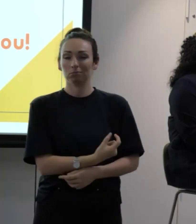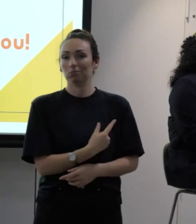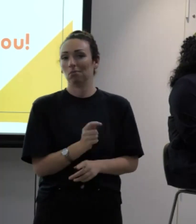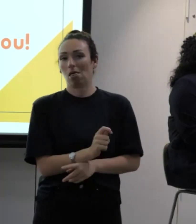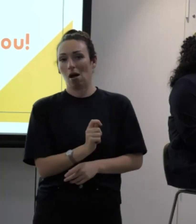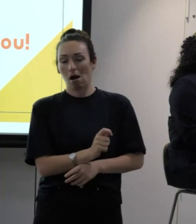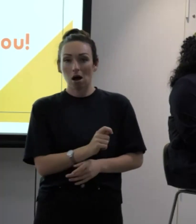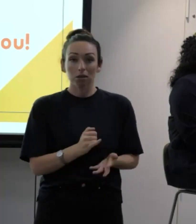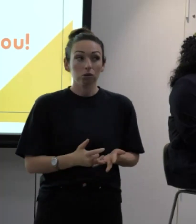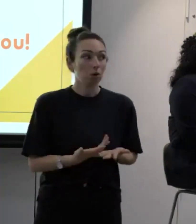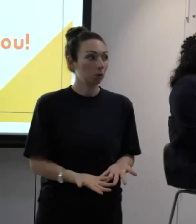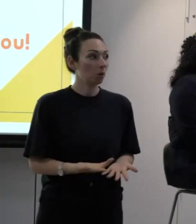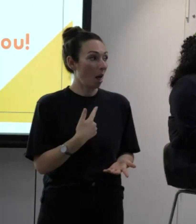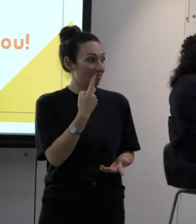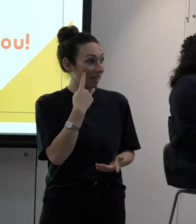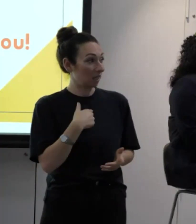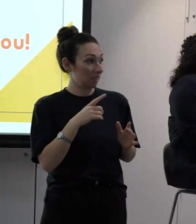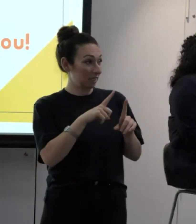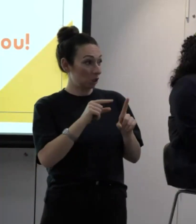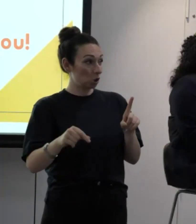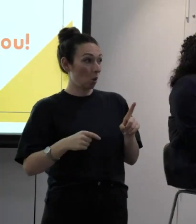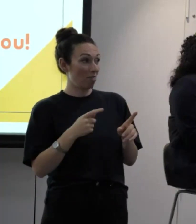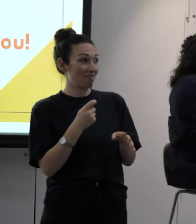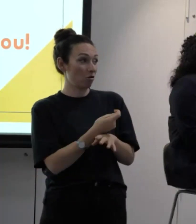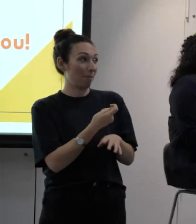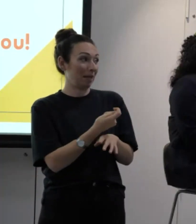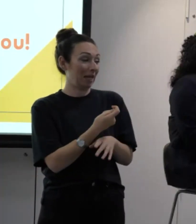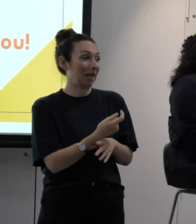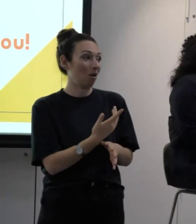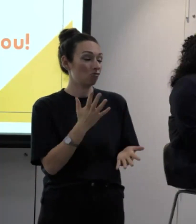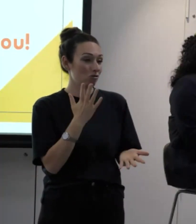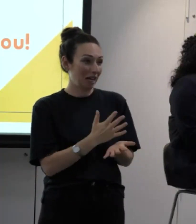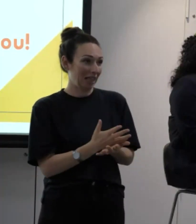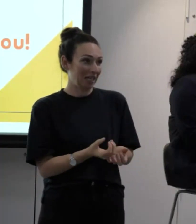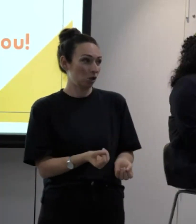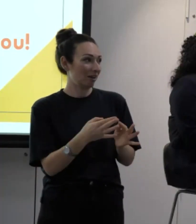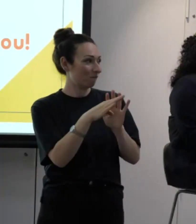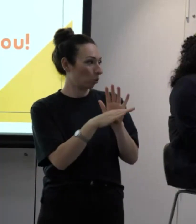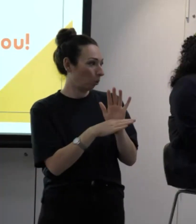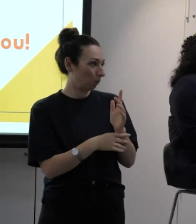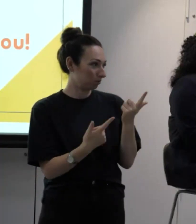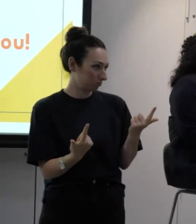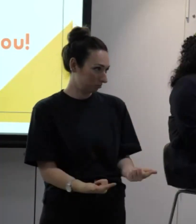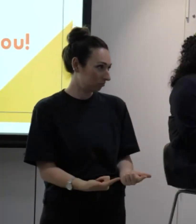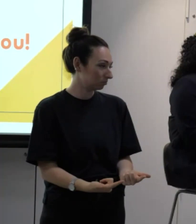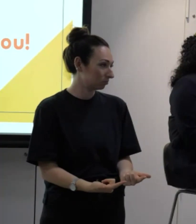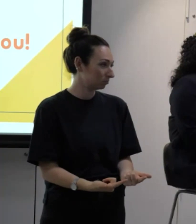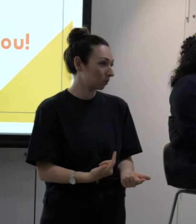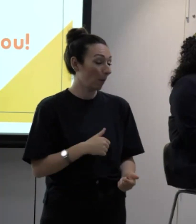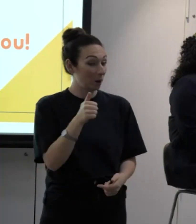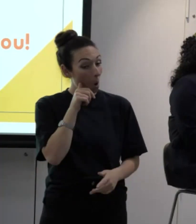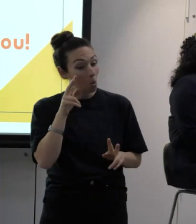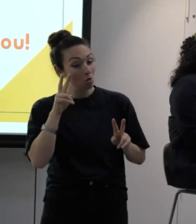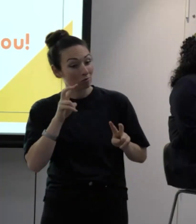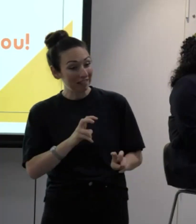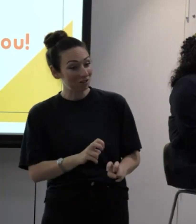the other thing I should say with a lot of digital therapeutics is the regulations are non-existent. So we know that the research